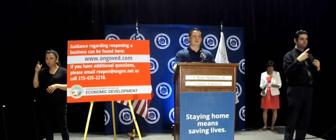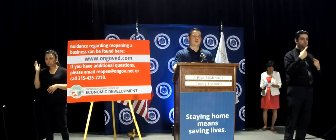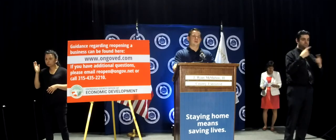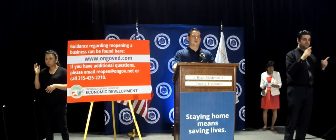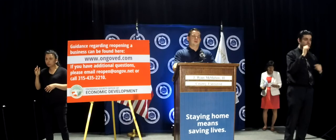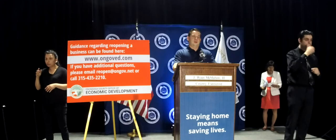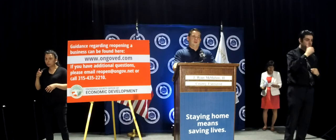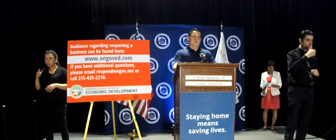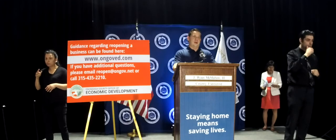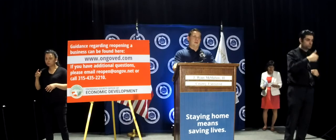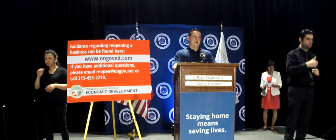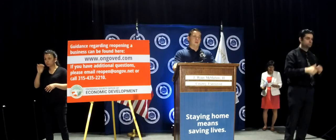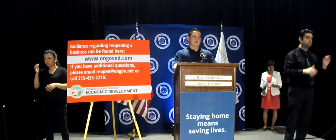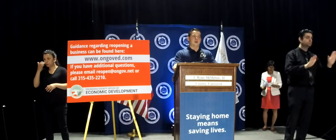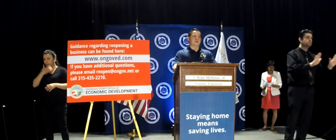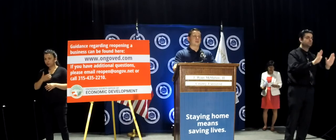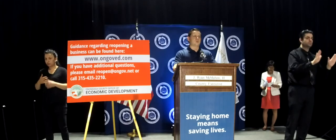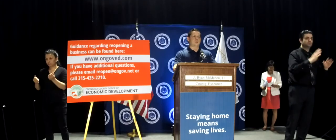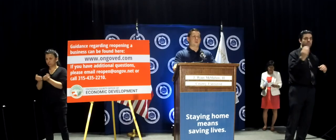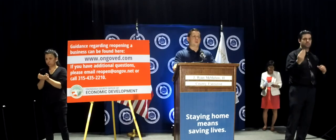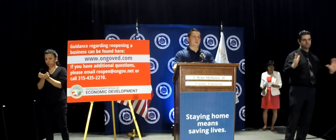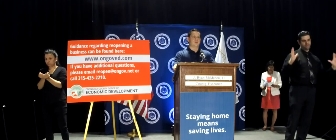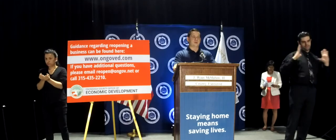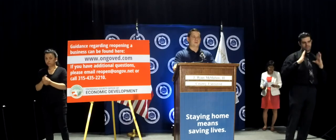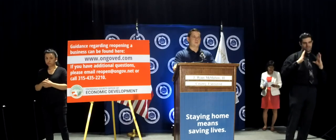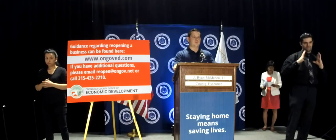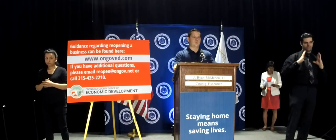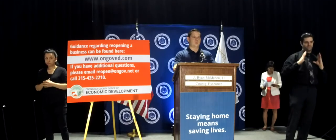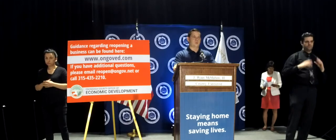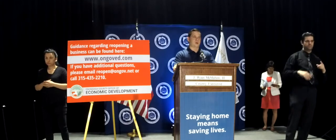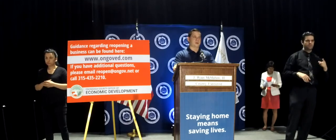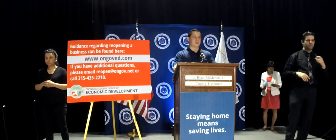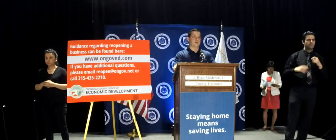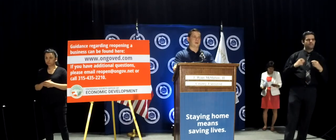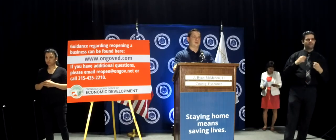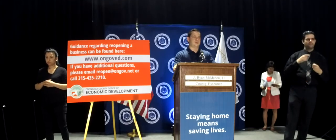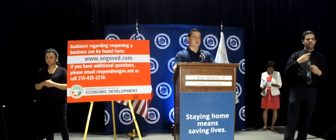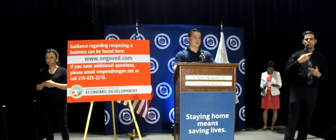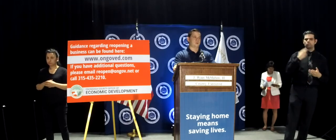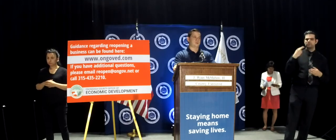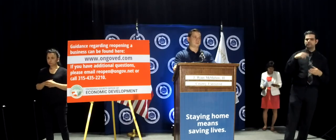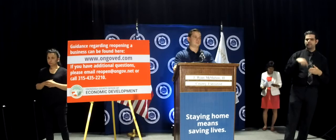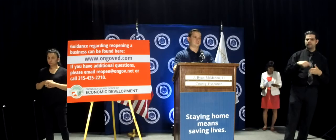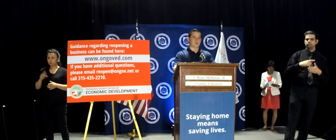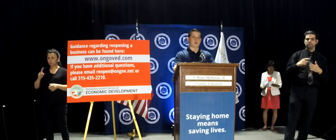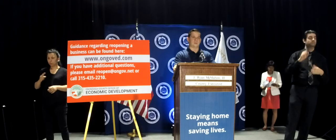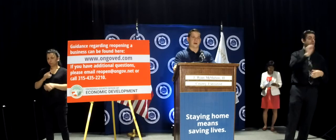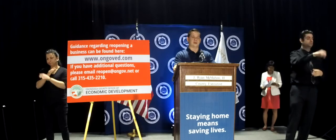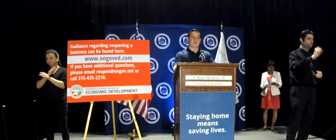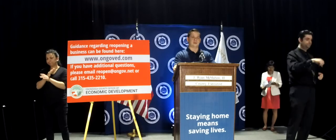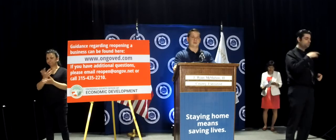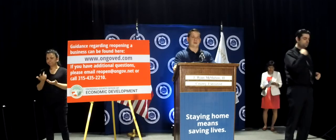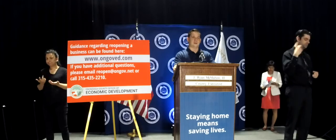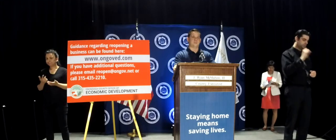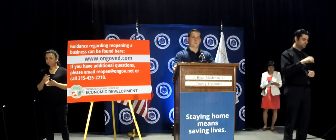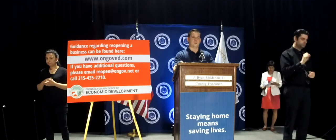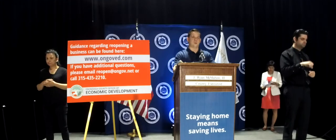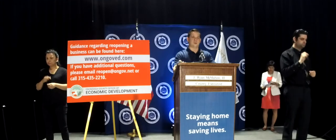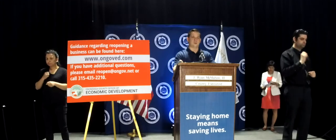risk this weekend. There's a lot of risk, and we'll be working, and we'll hear about it,